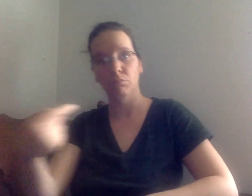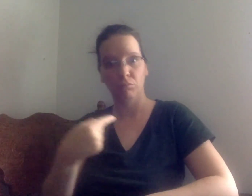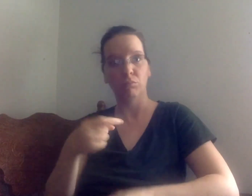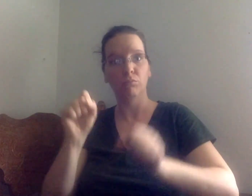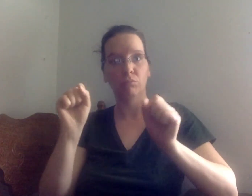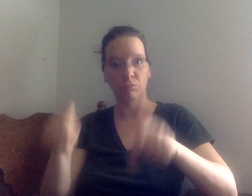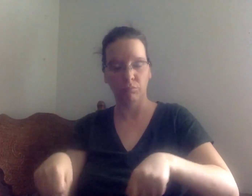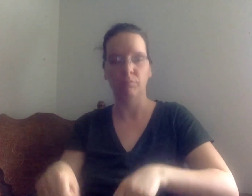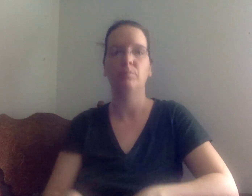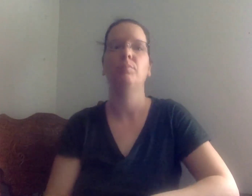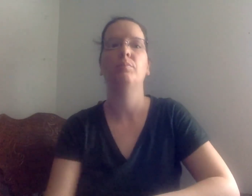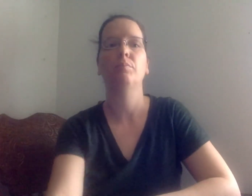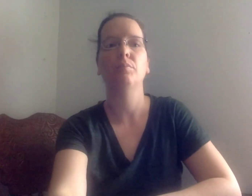go a direction.